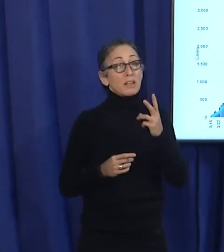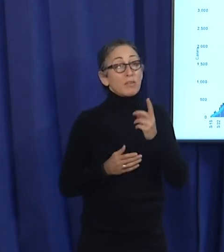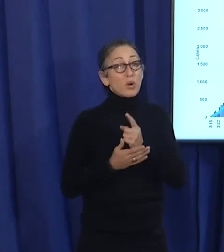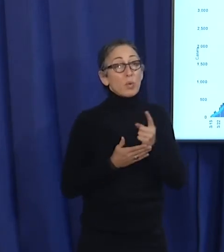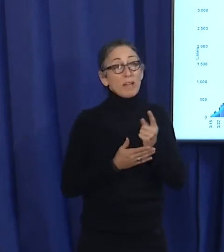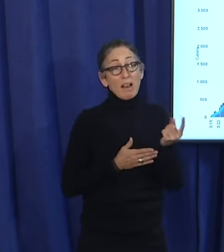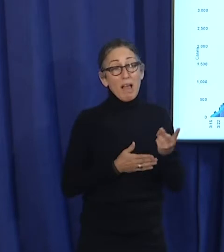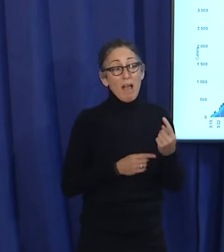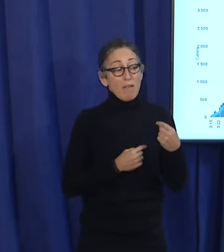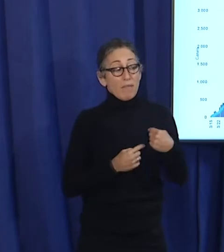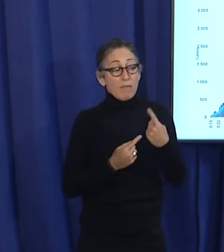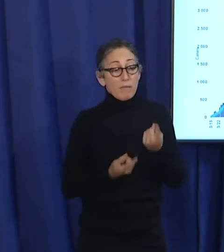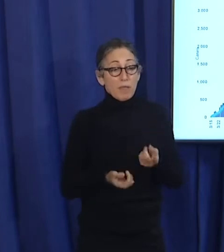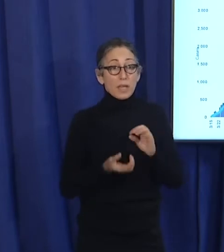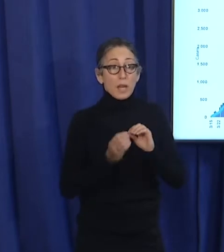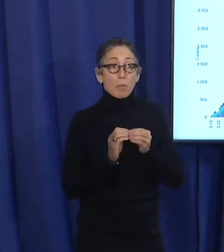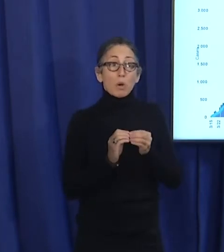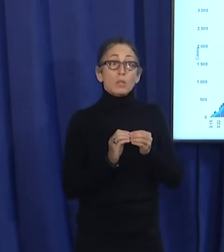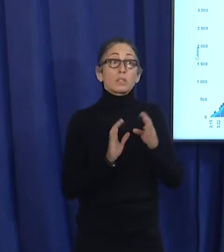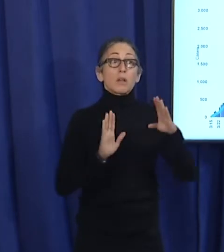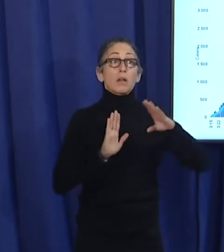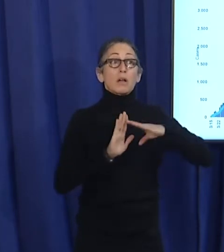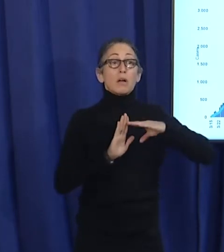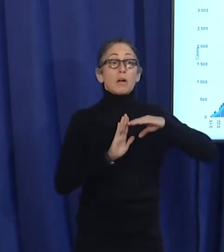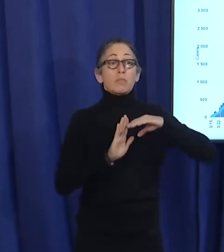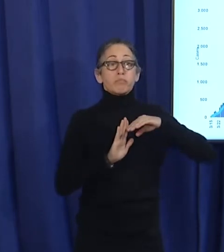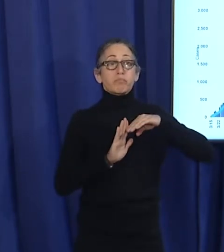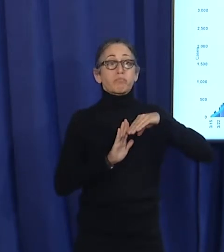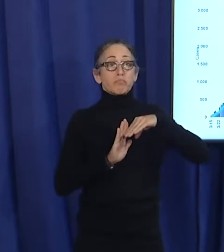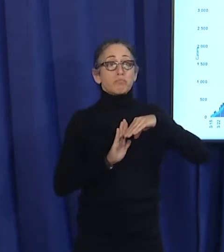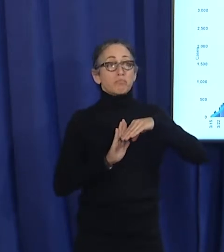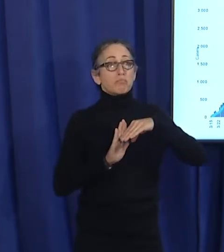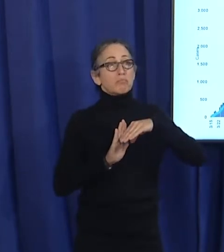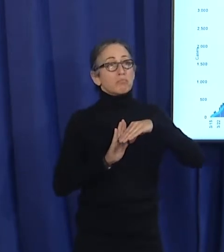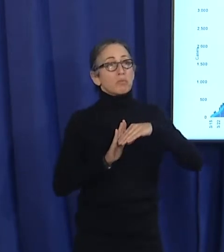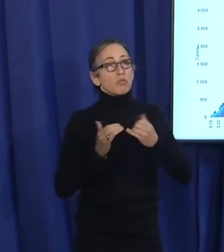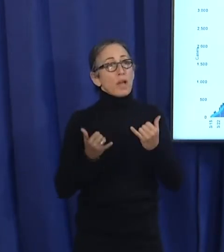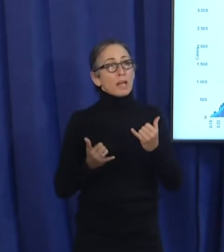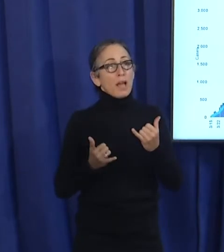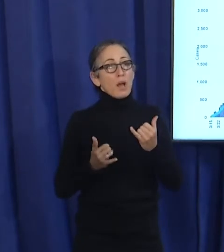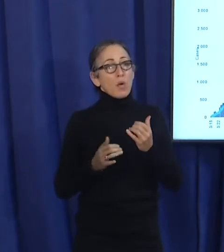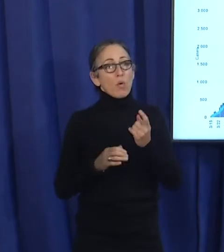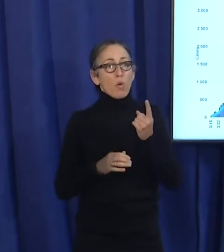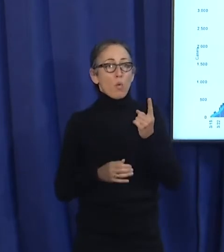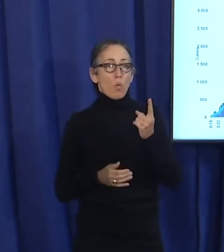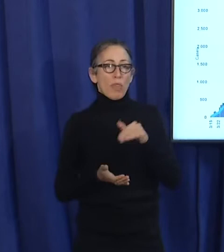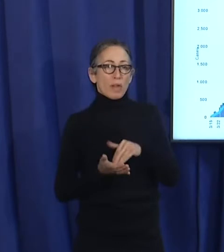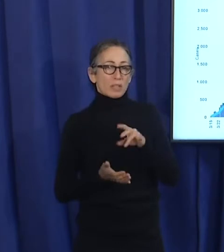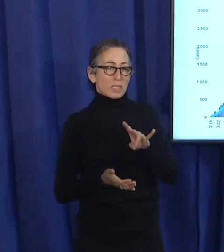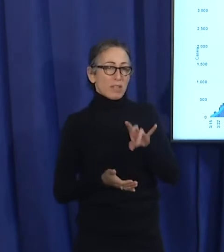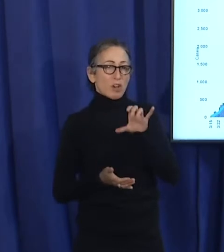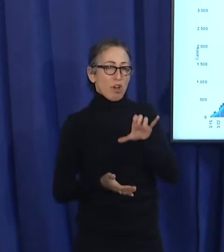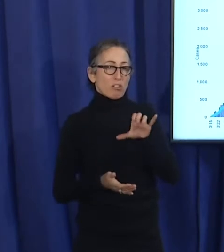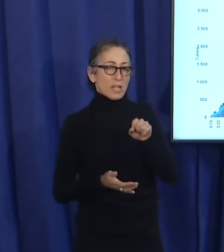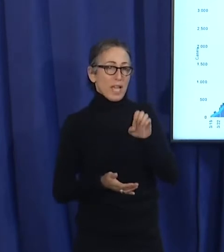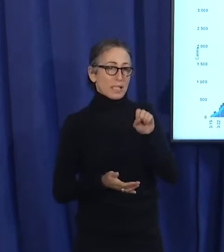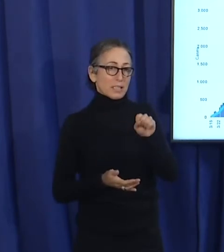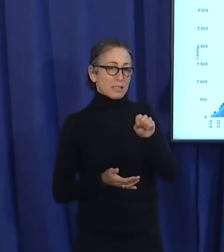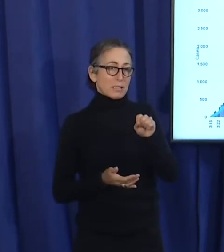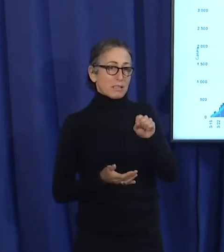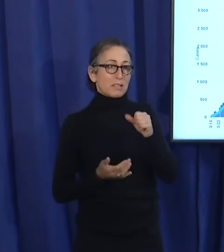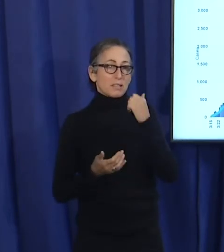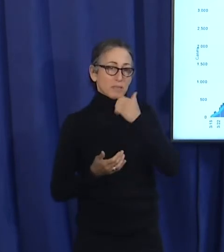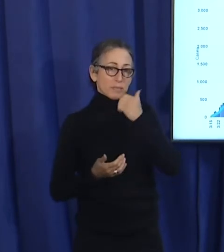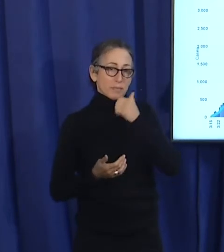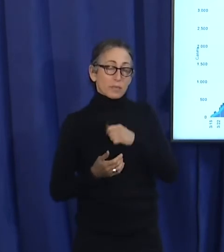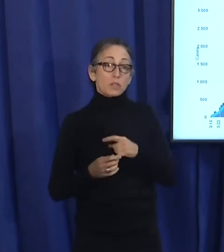half, the numbers coming down. Our current average is now at just over 1,700 cases a day. Still 4 to 5